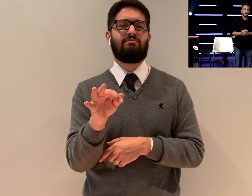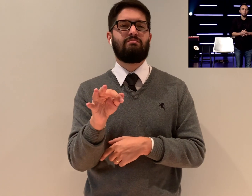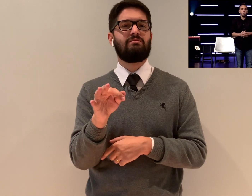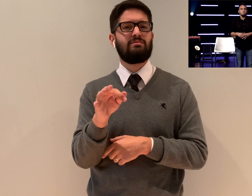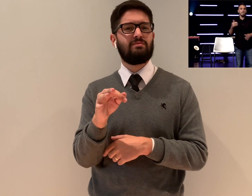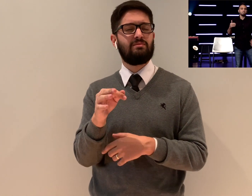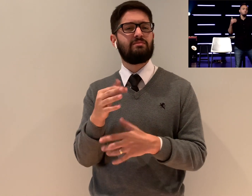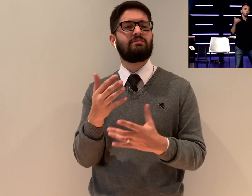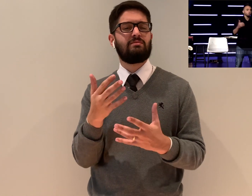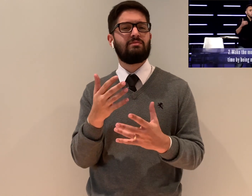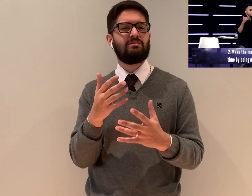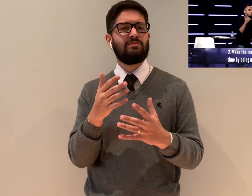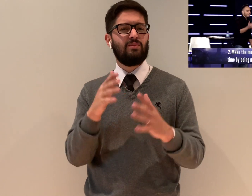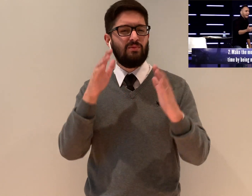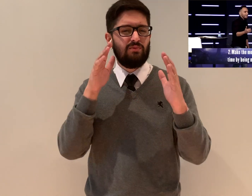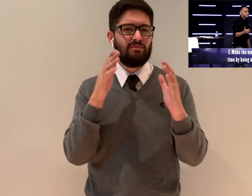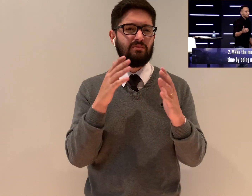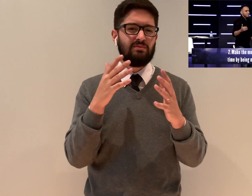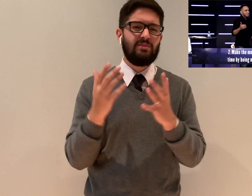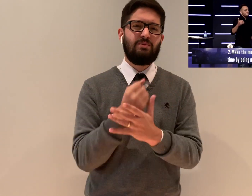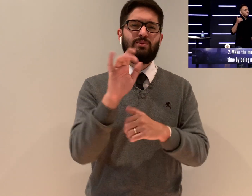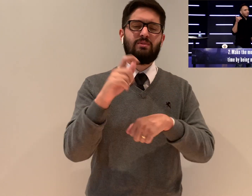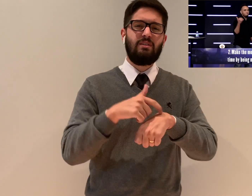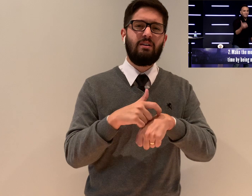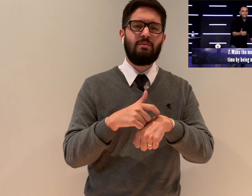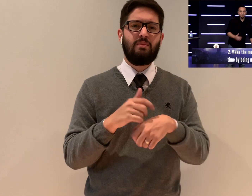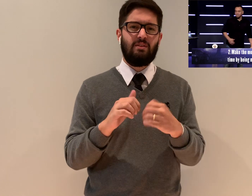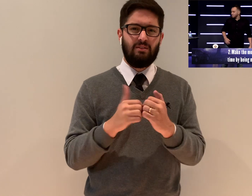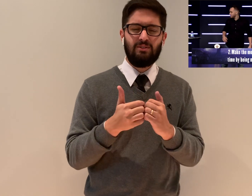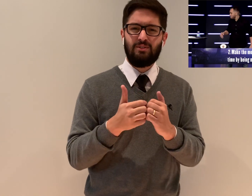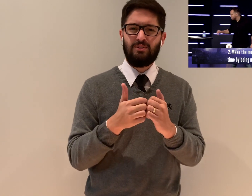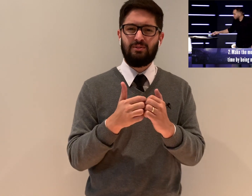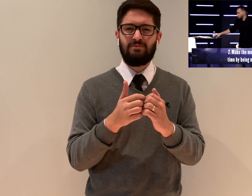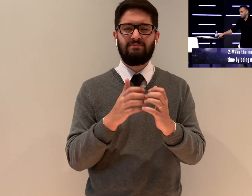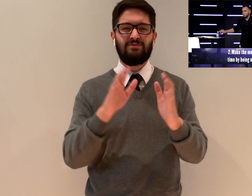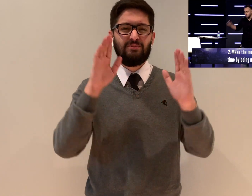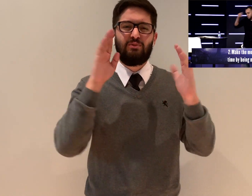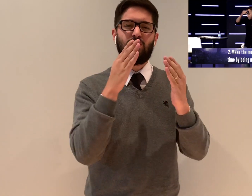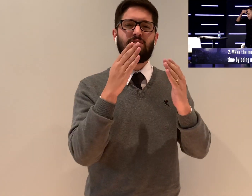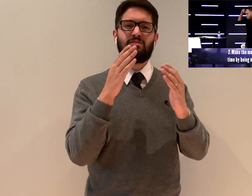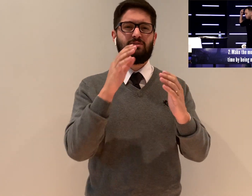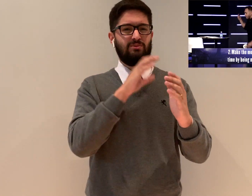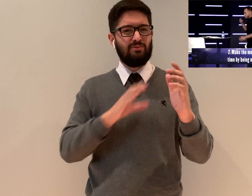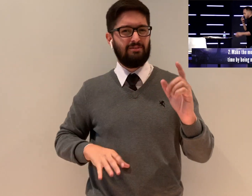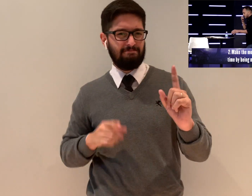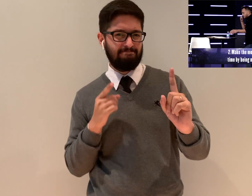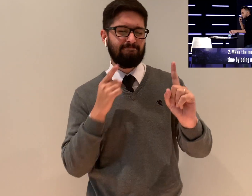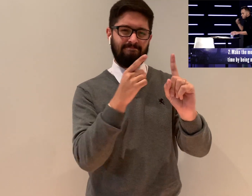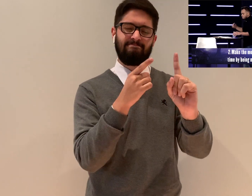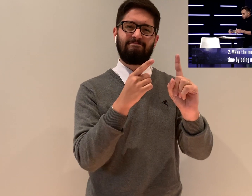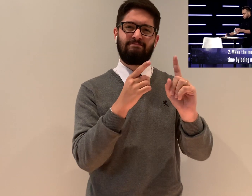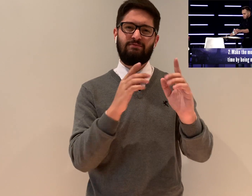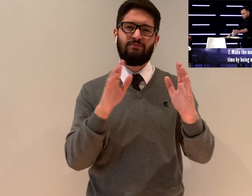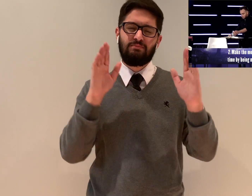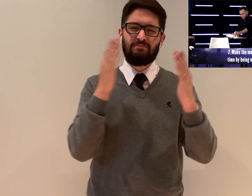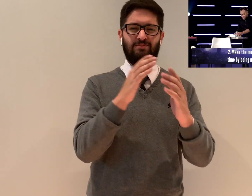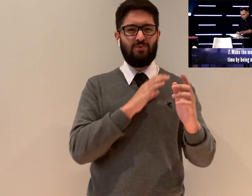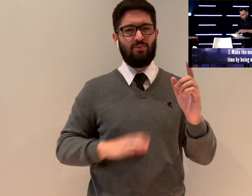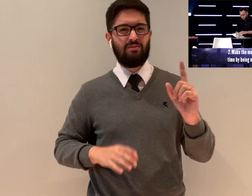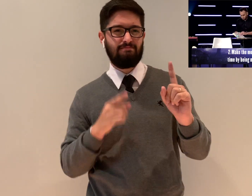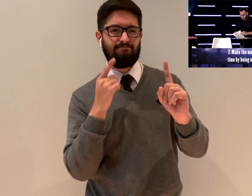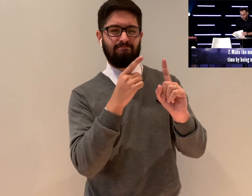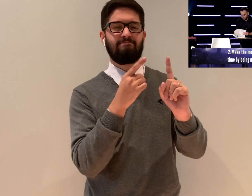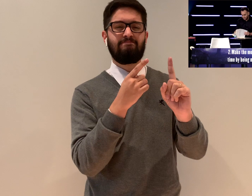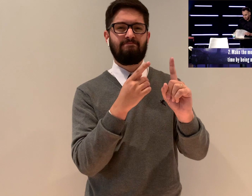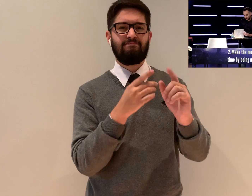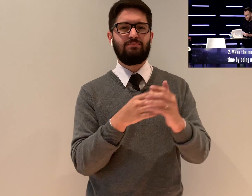write this down. Make the most of your time by being missional. By being missional. Look at what the